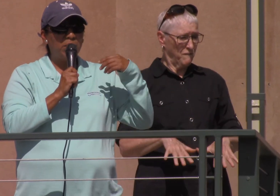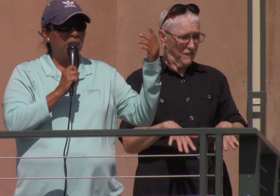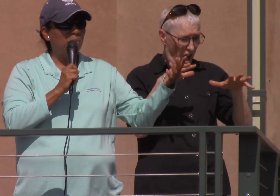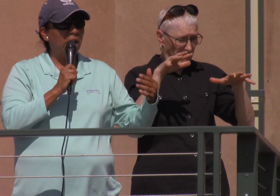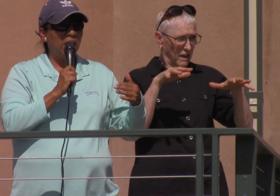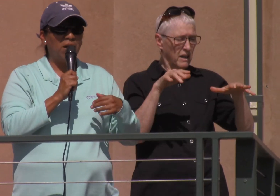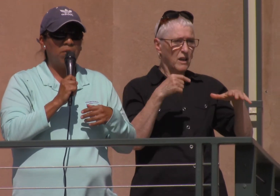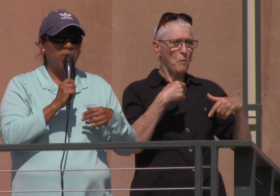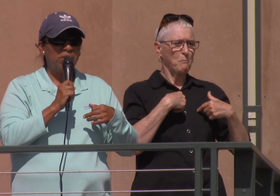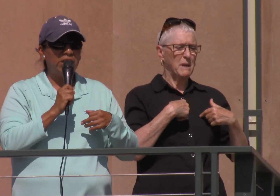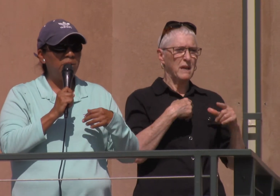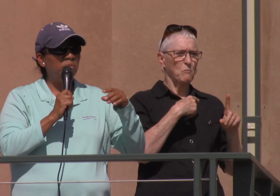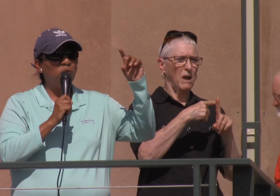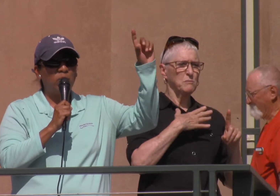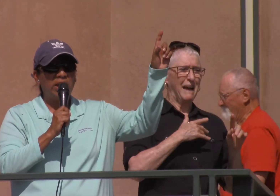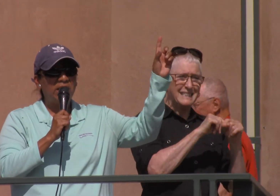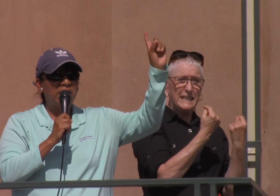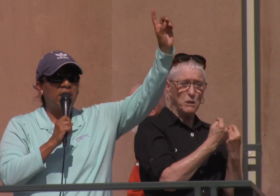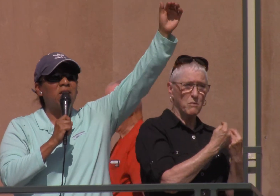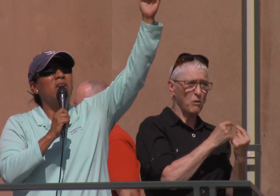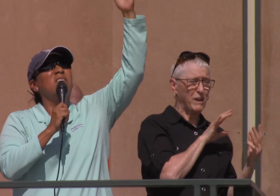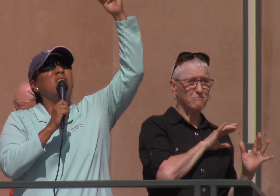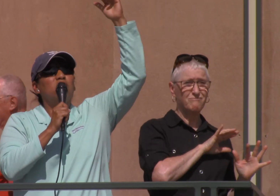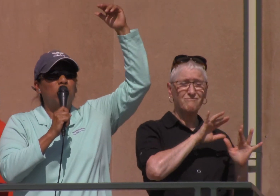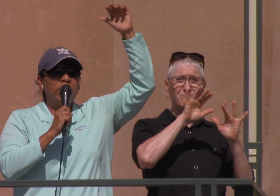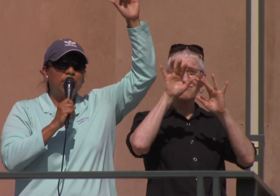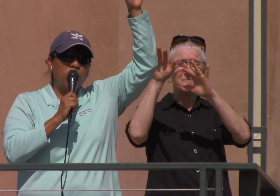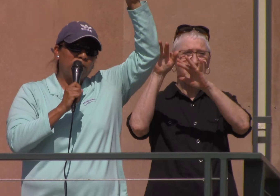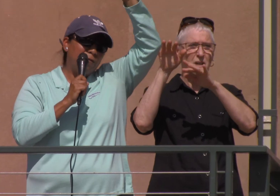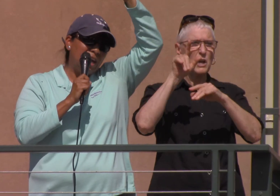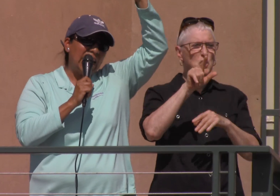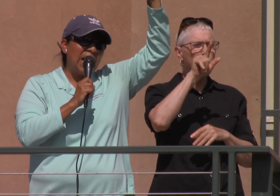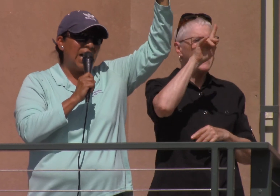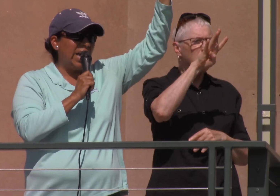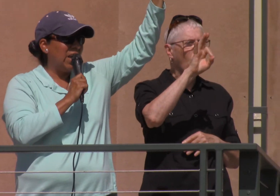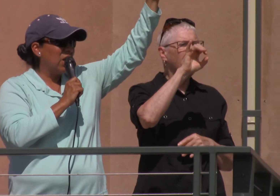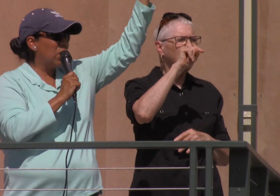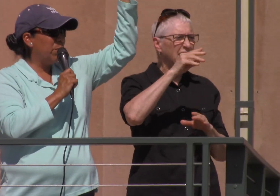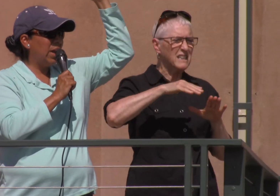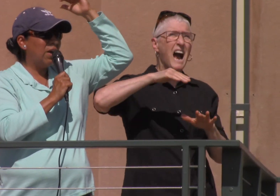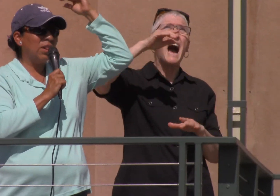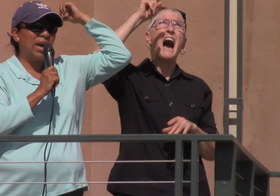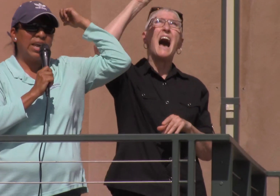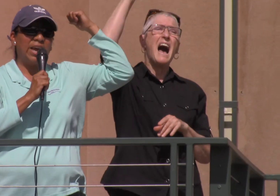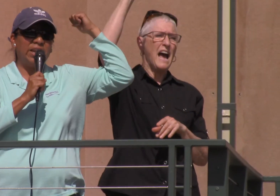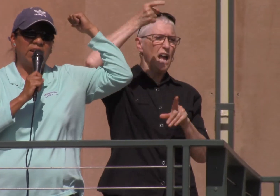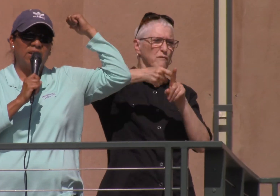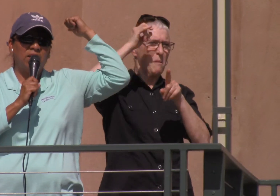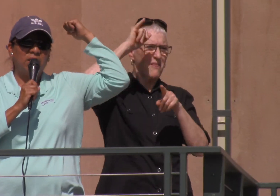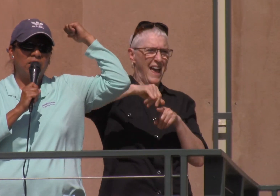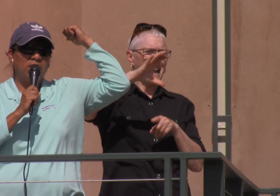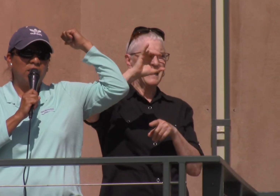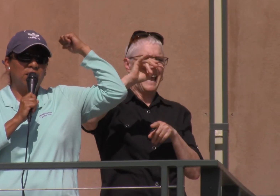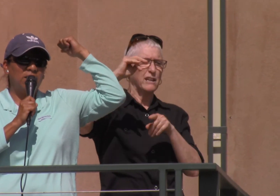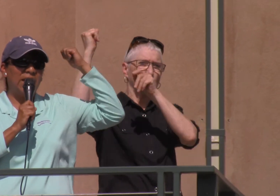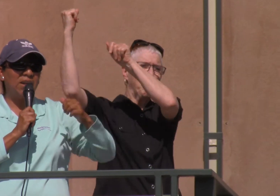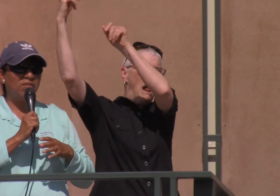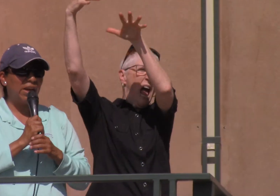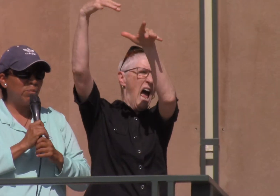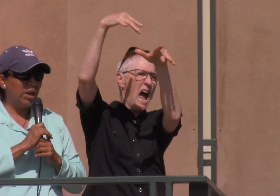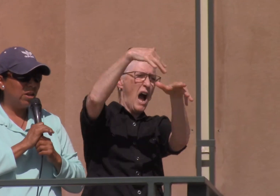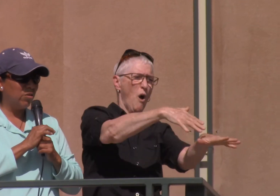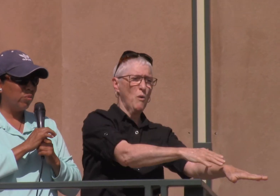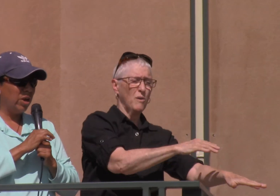flooded, me and my team, we went in there, 24 feet high coming out of that canyon,